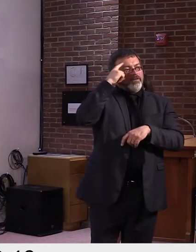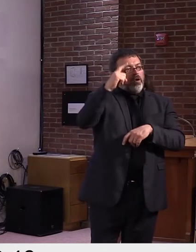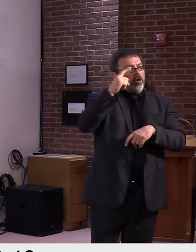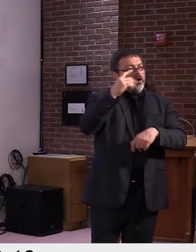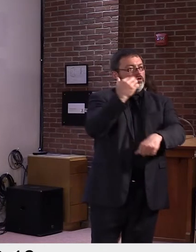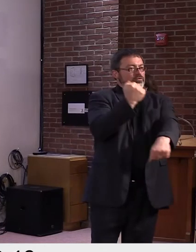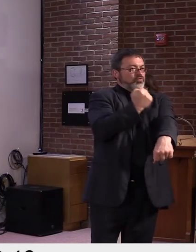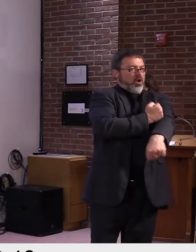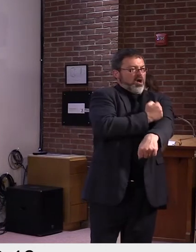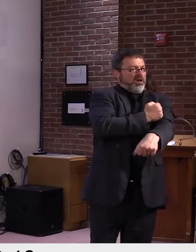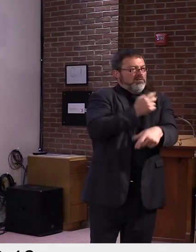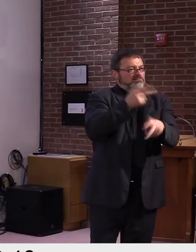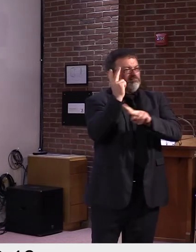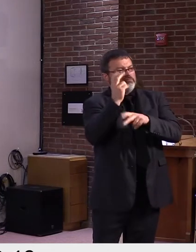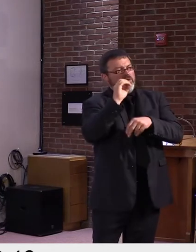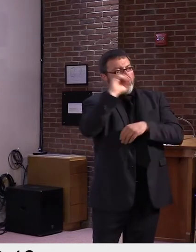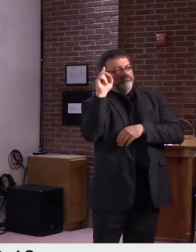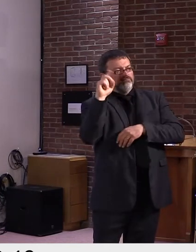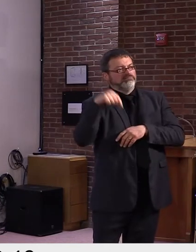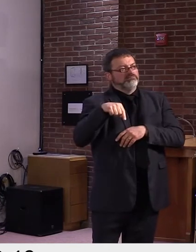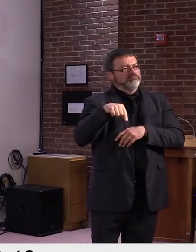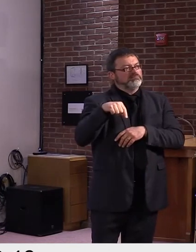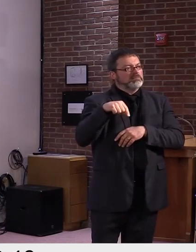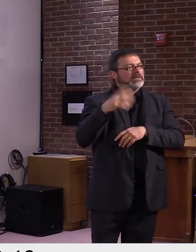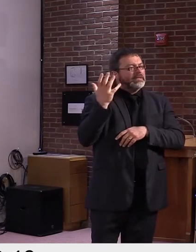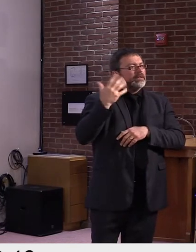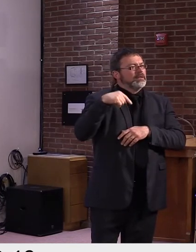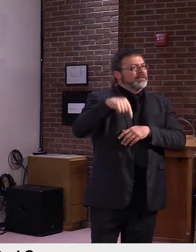this, and how is the state responding?